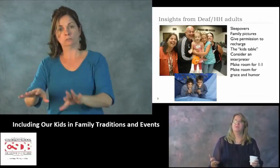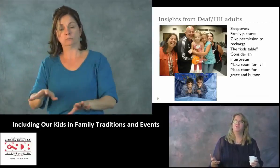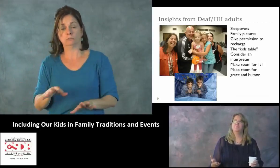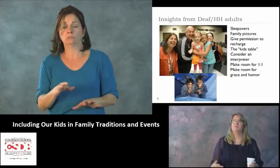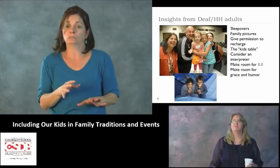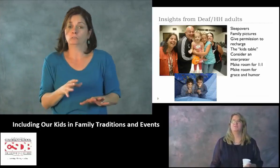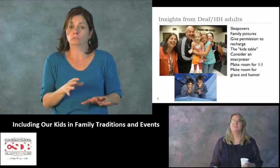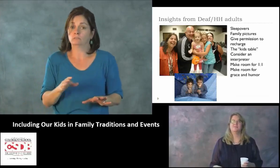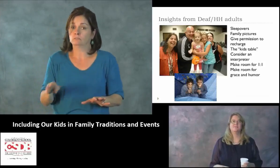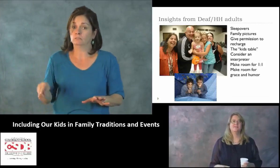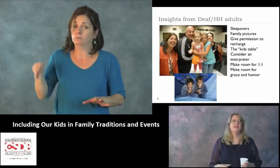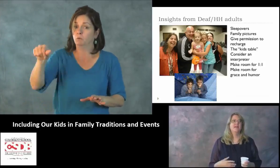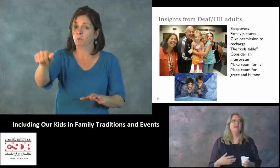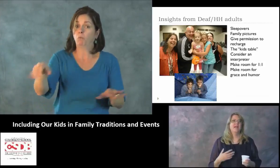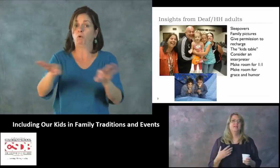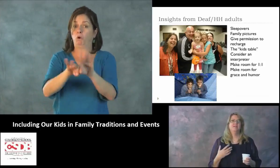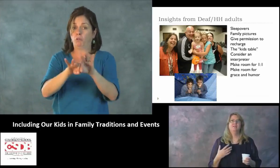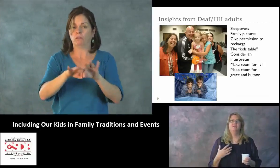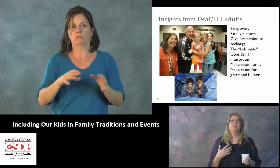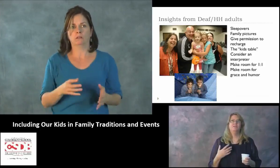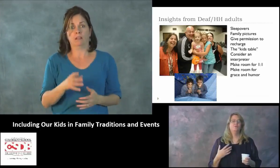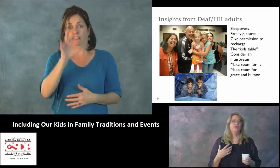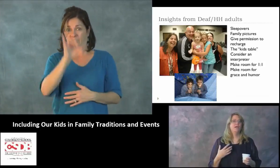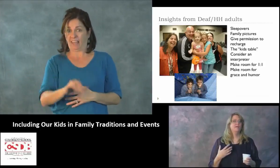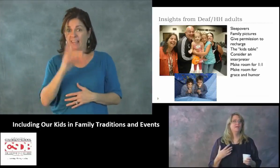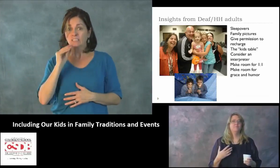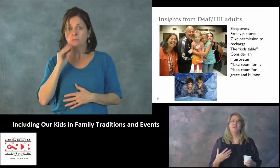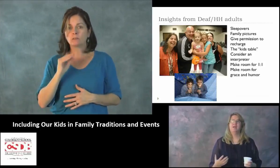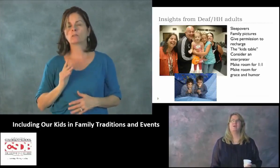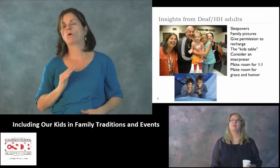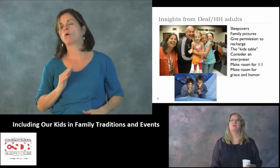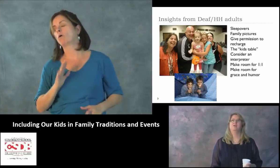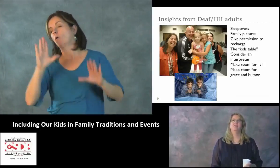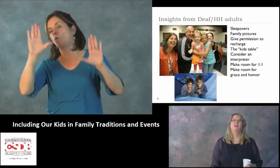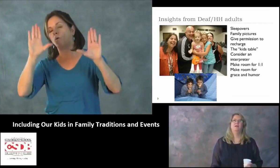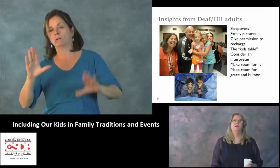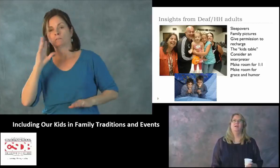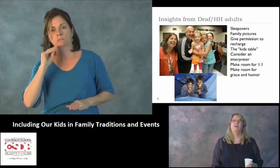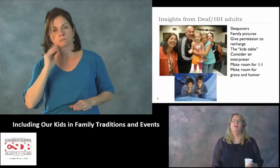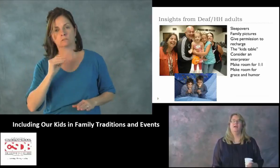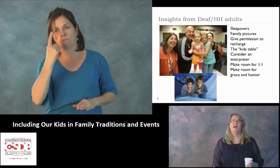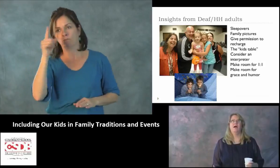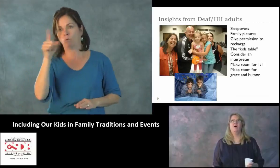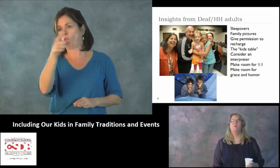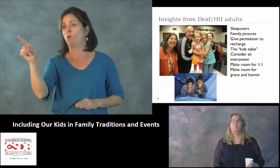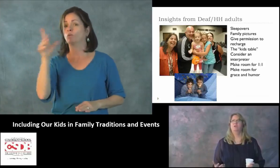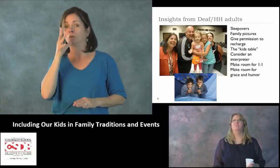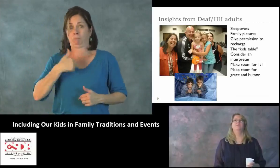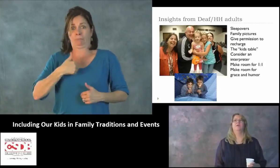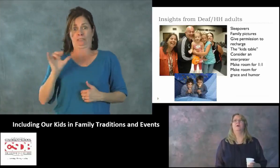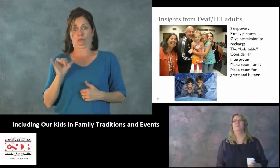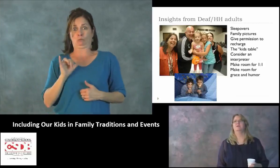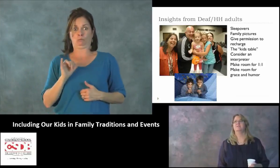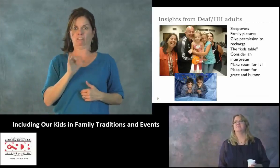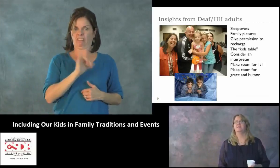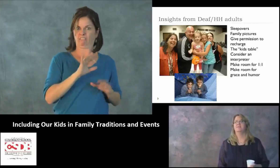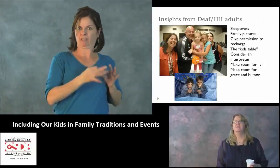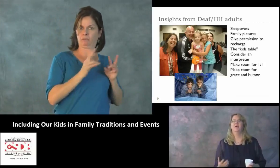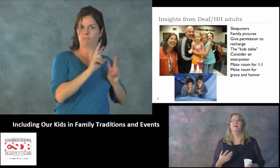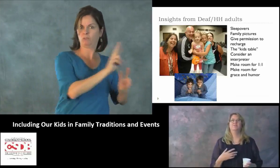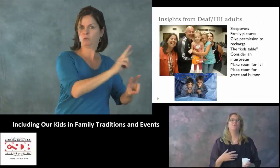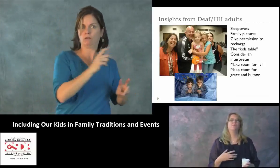purchased interpreting services, and you can't compare how wonderful that